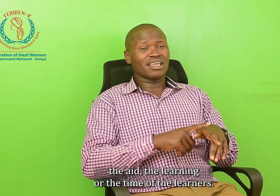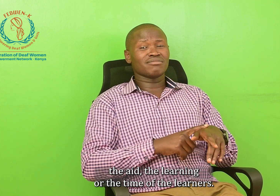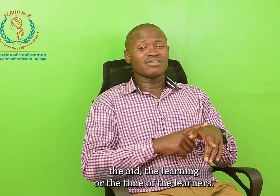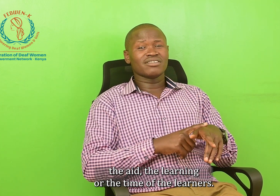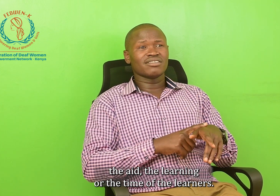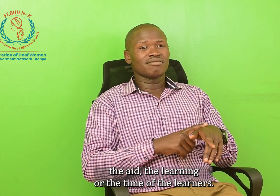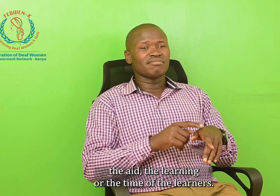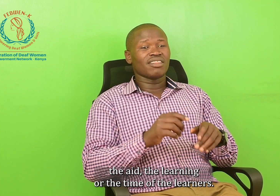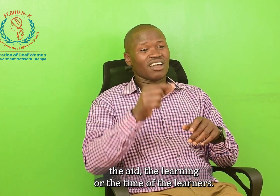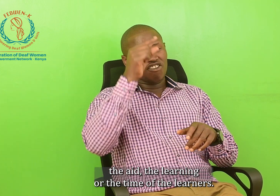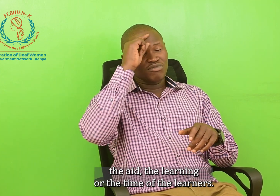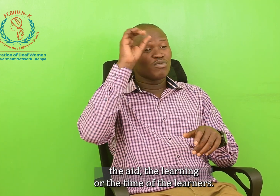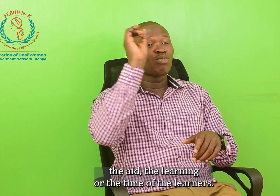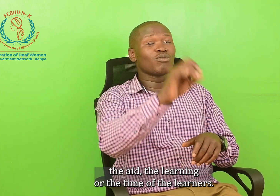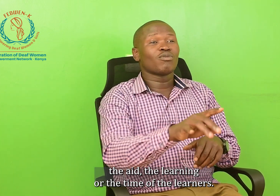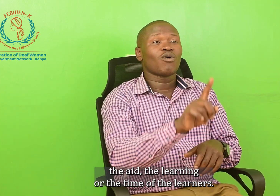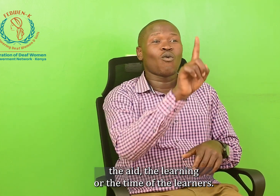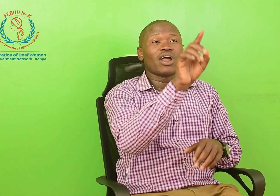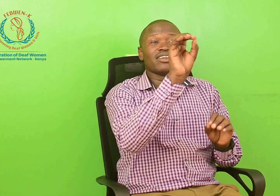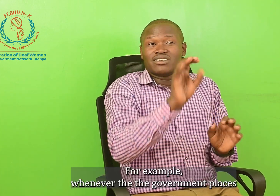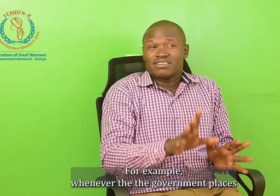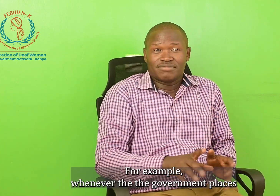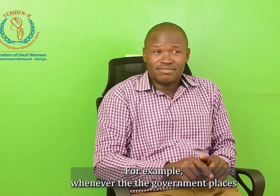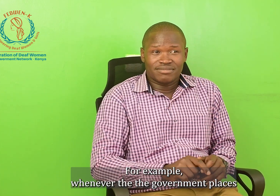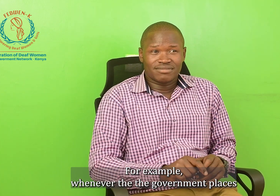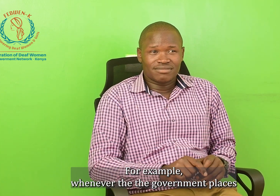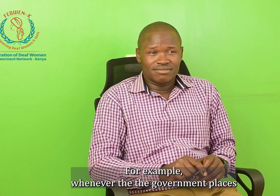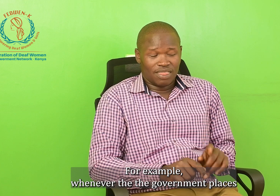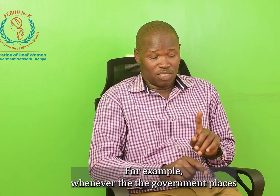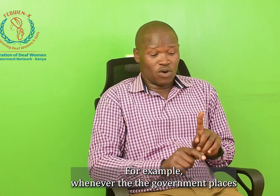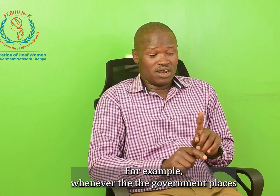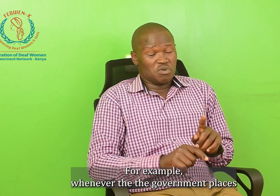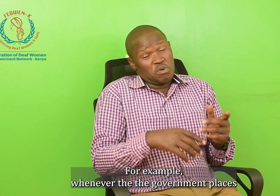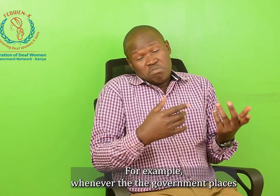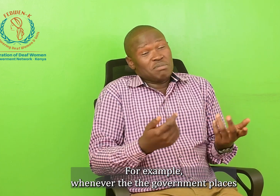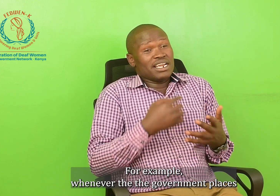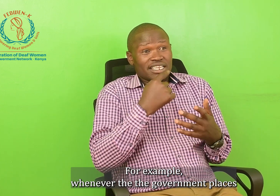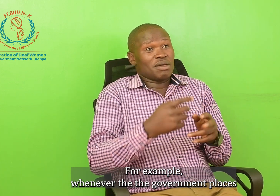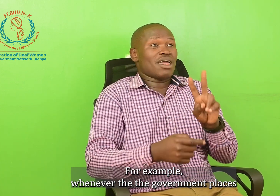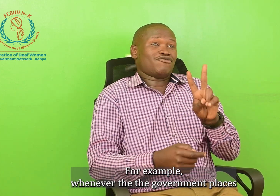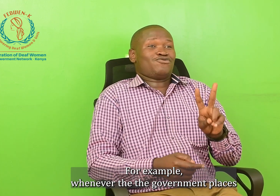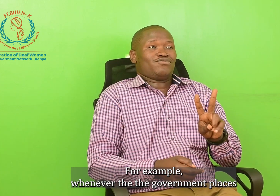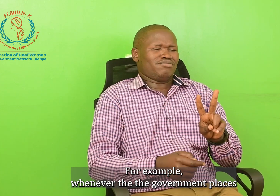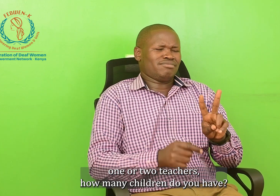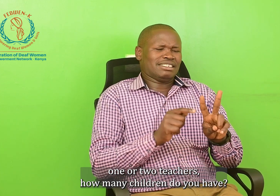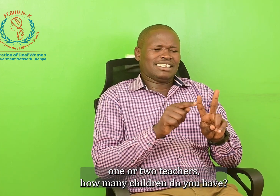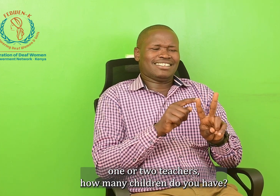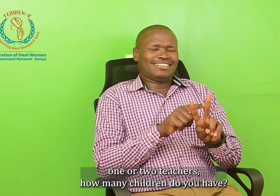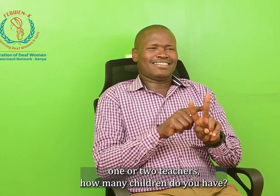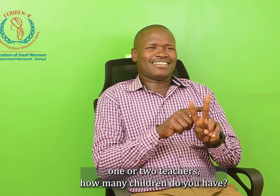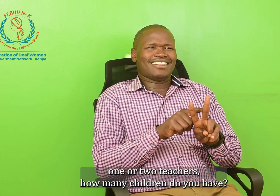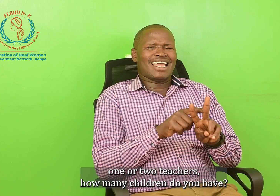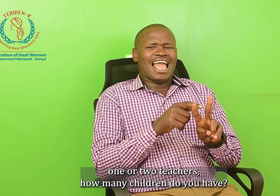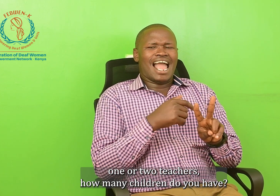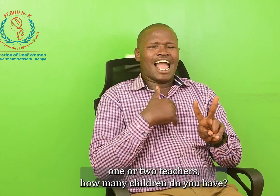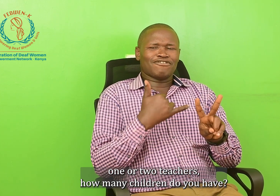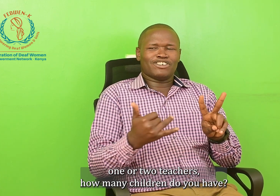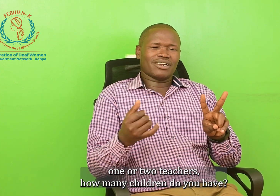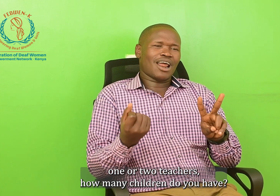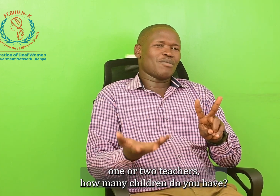the time of the learners. For example, whenever the government places 1 or 2 teachers,